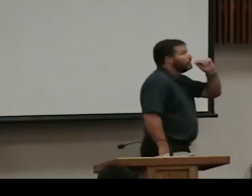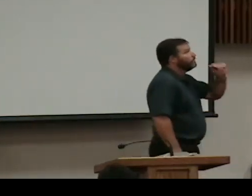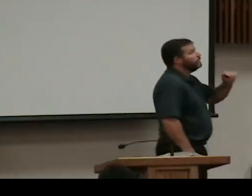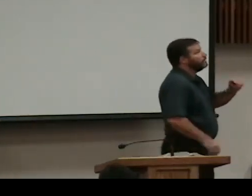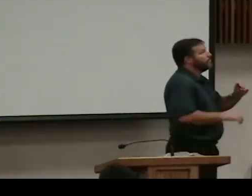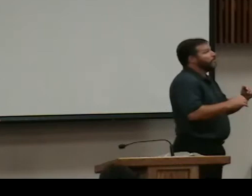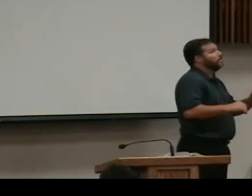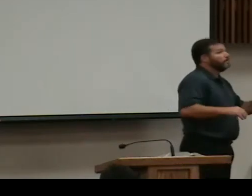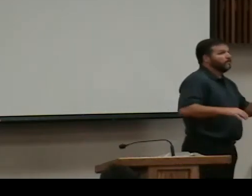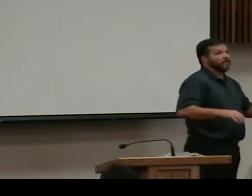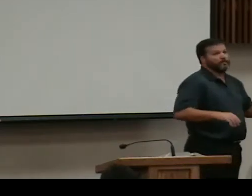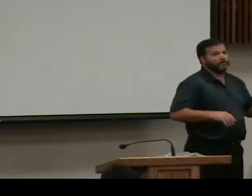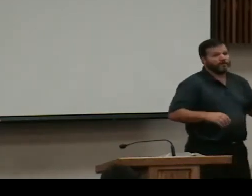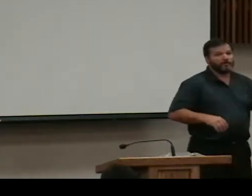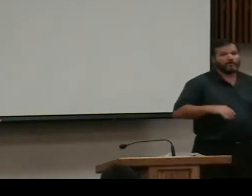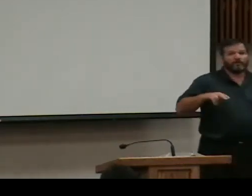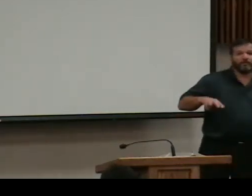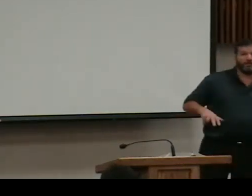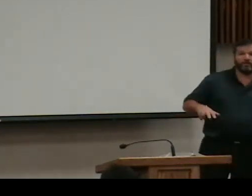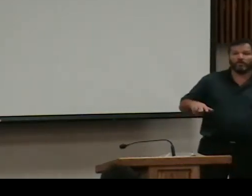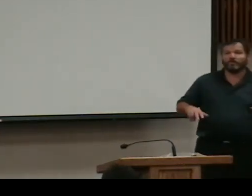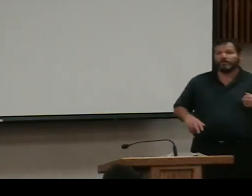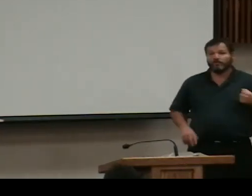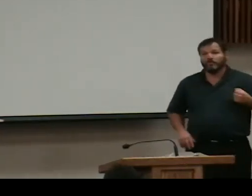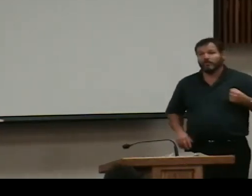rest of our life. Walk around like babies.